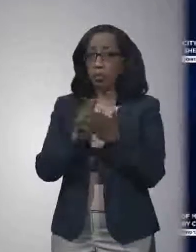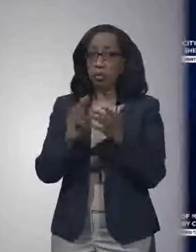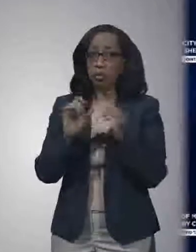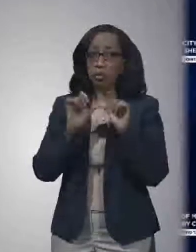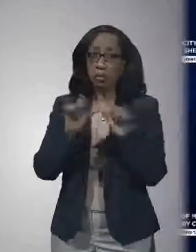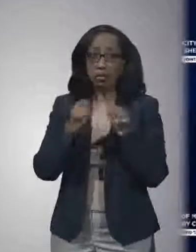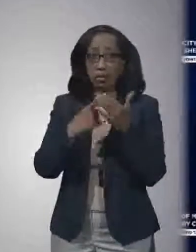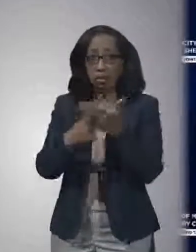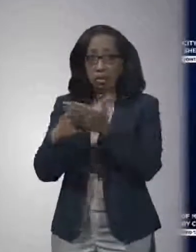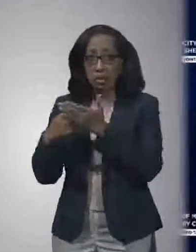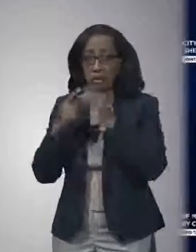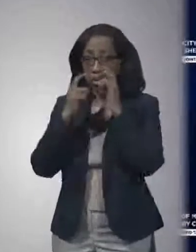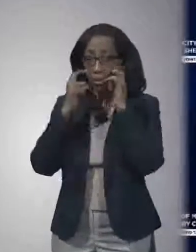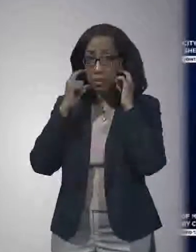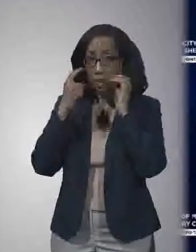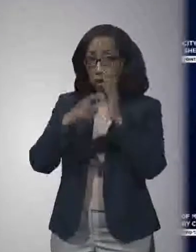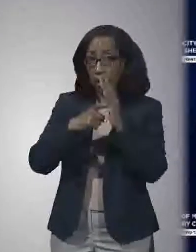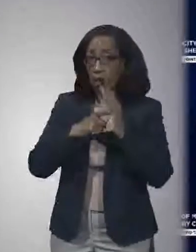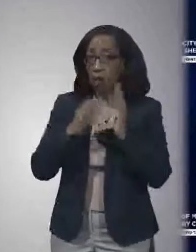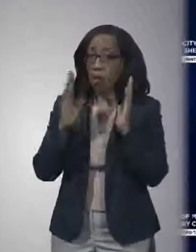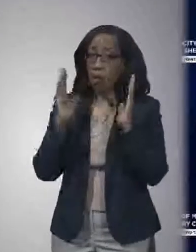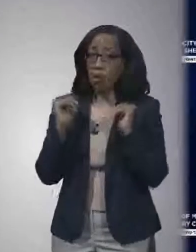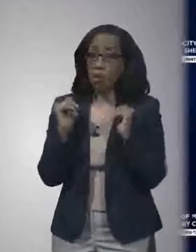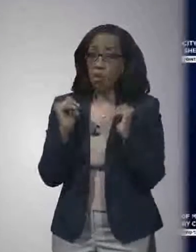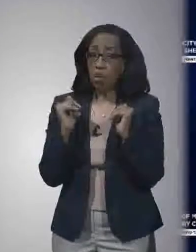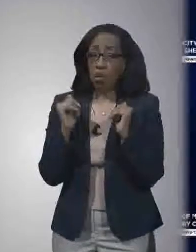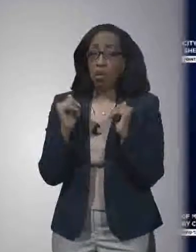mask requirements there, that we will have a little bit more of a